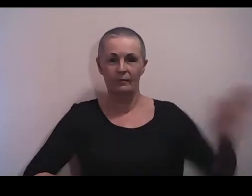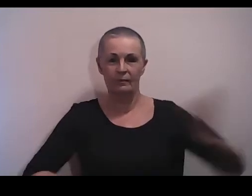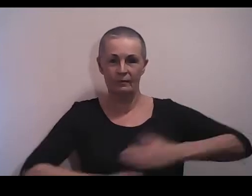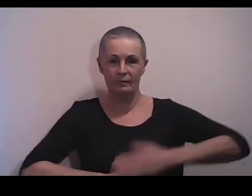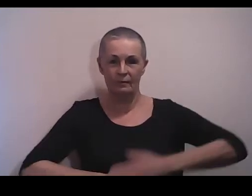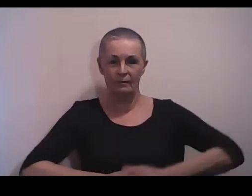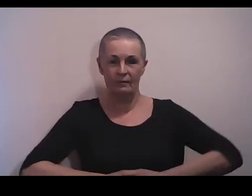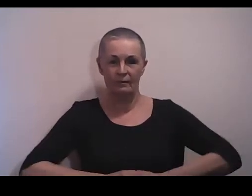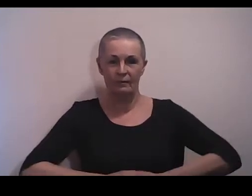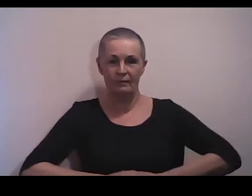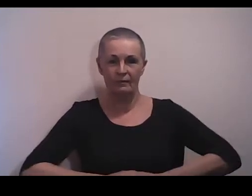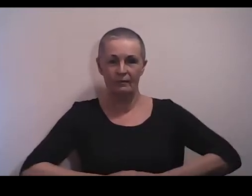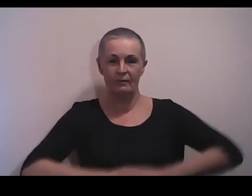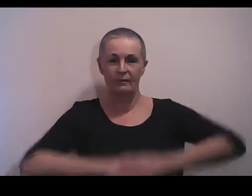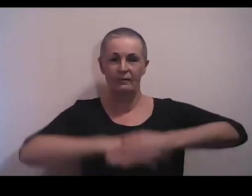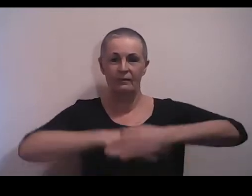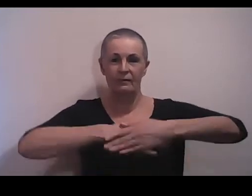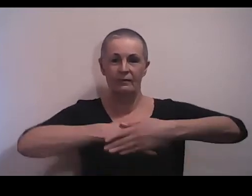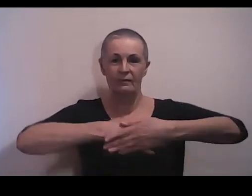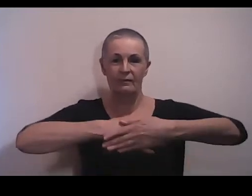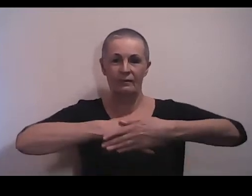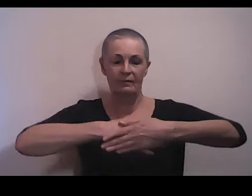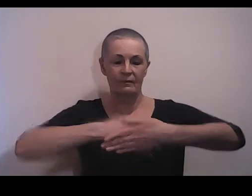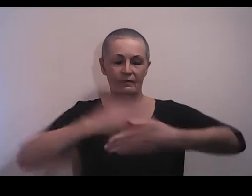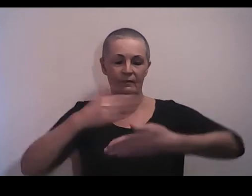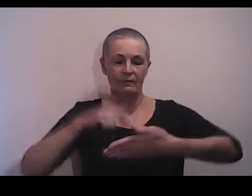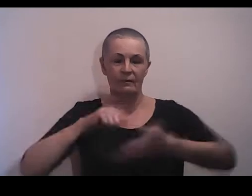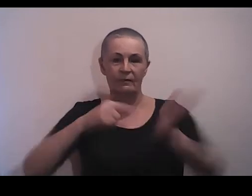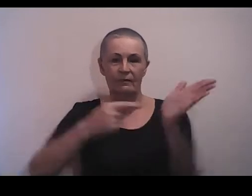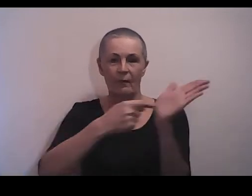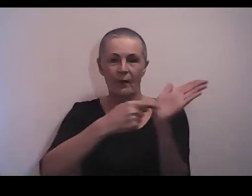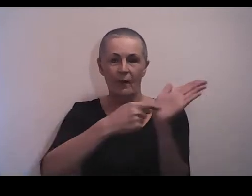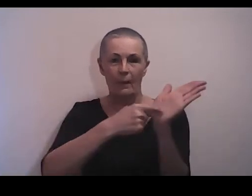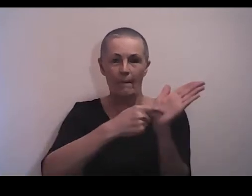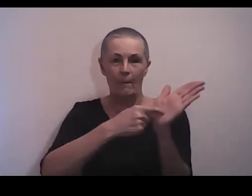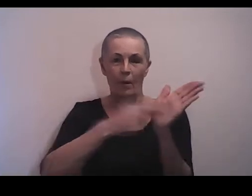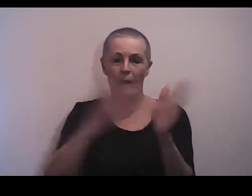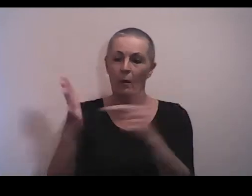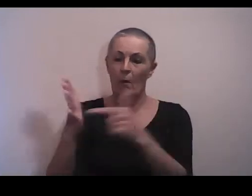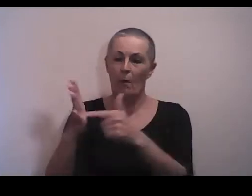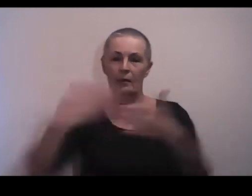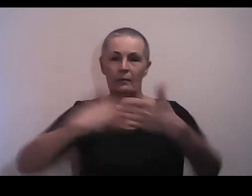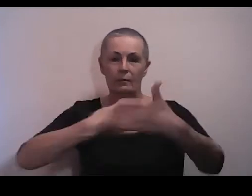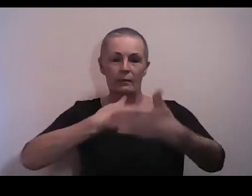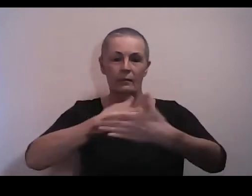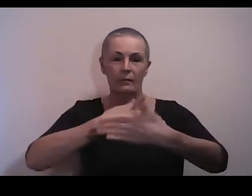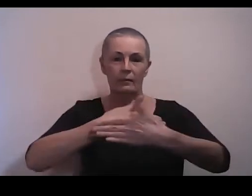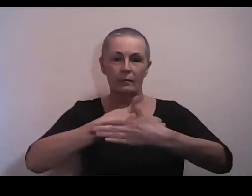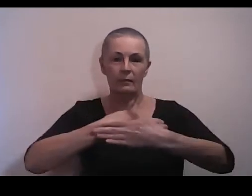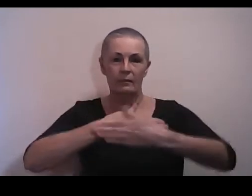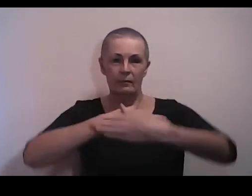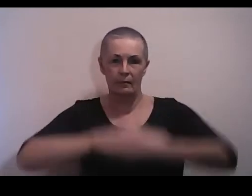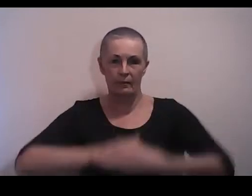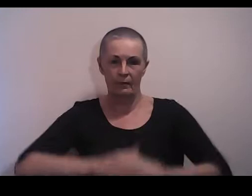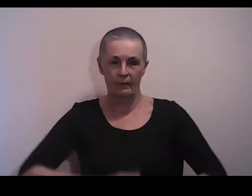top. So you are connecting those 2 points to a very vital point in your belly,